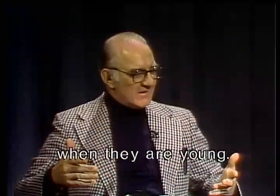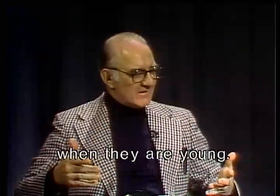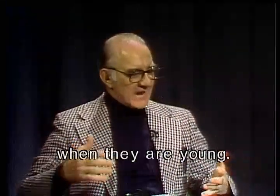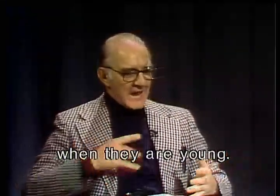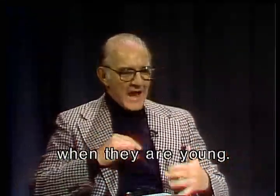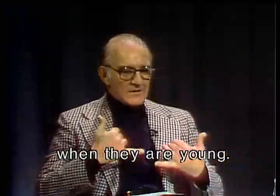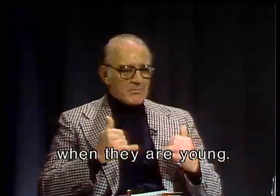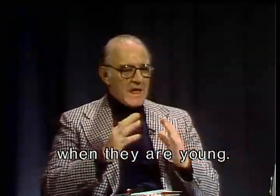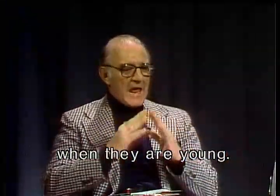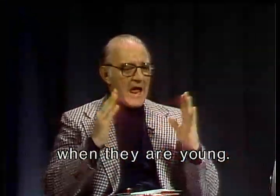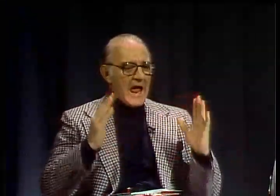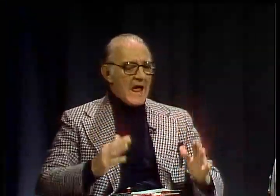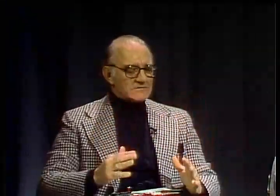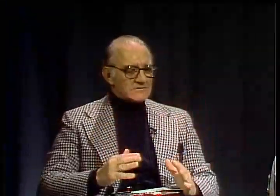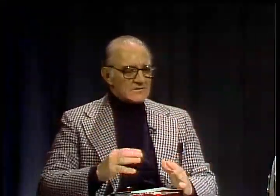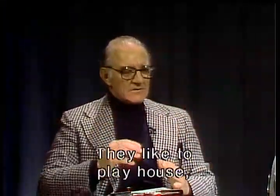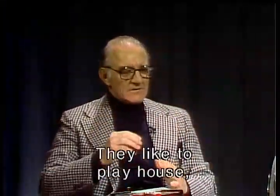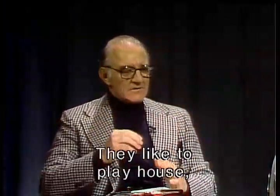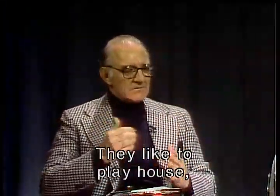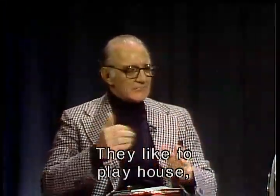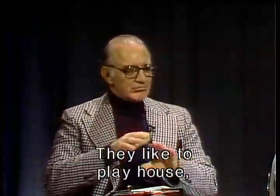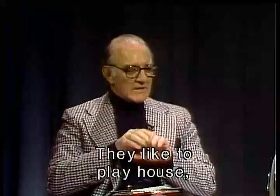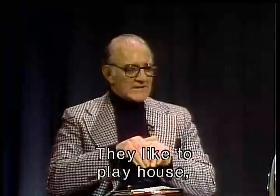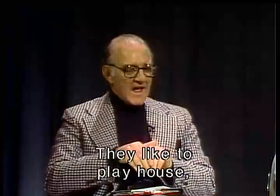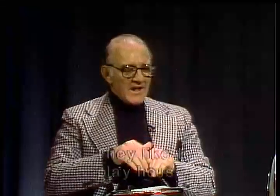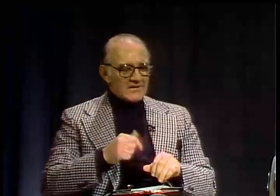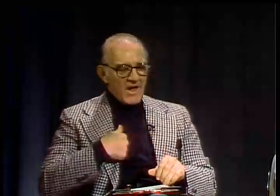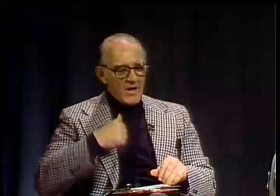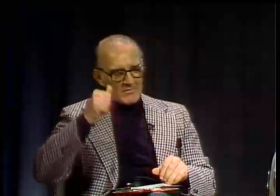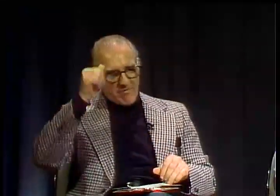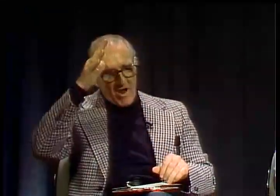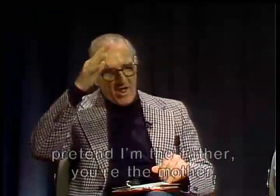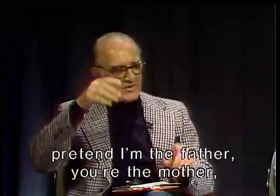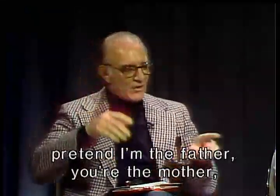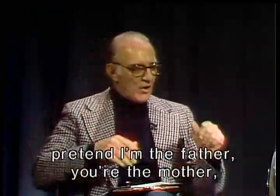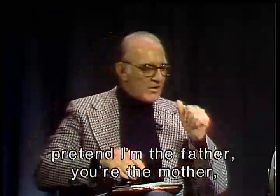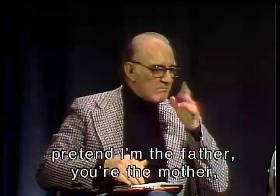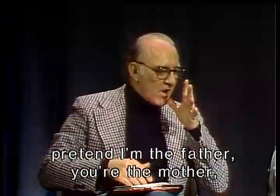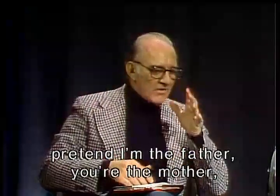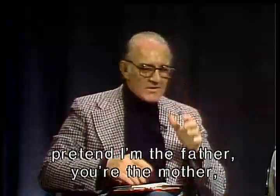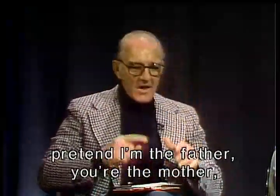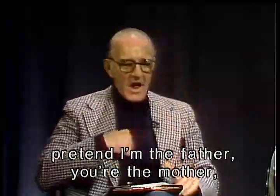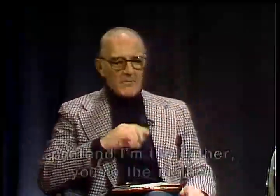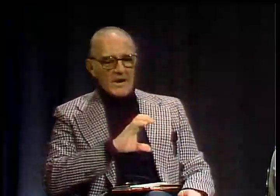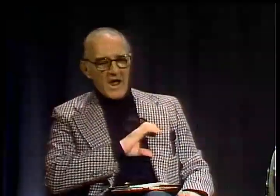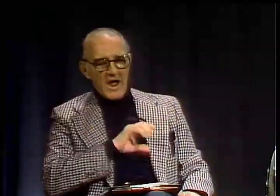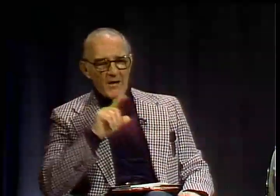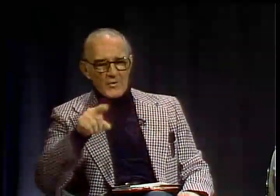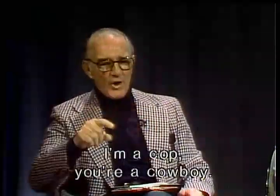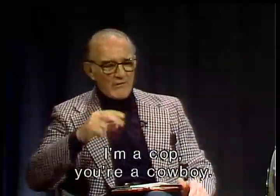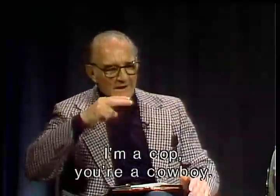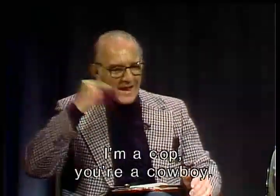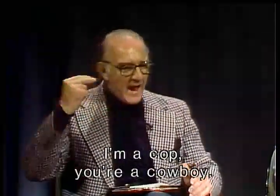They like to play half, pretend I'm a father, you're the mother, I'm a cop, you're a